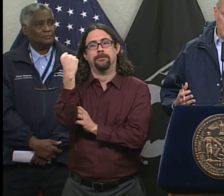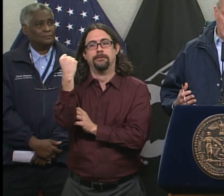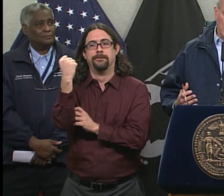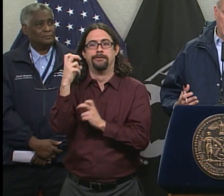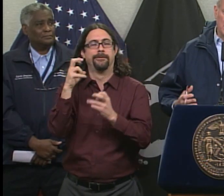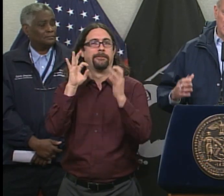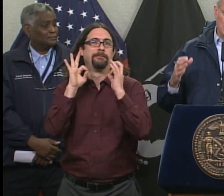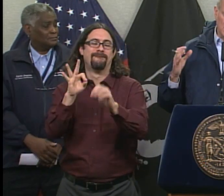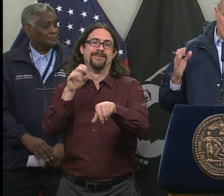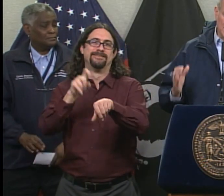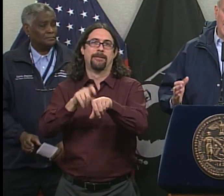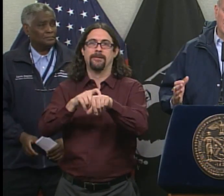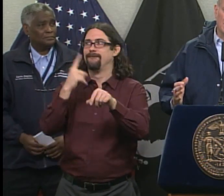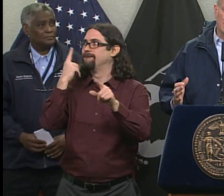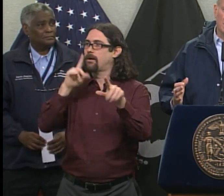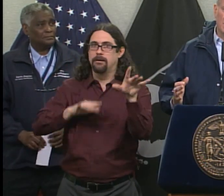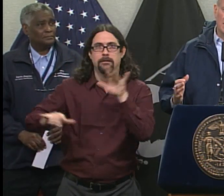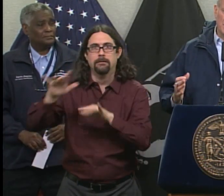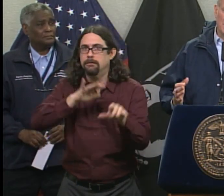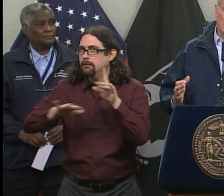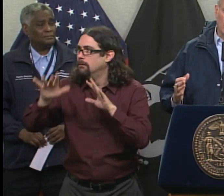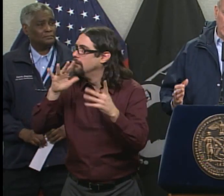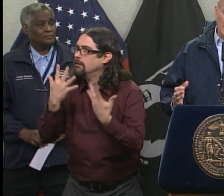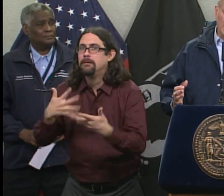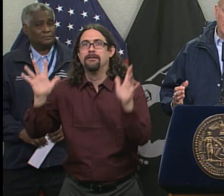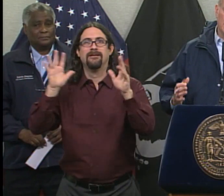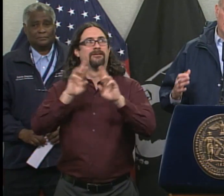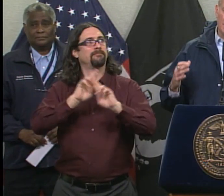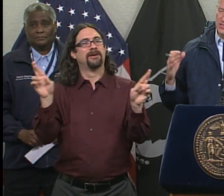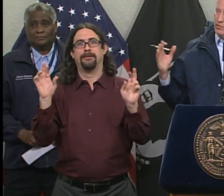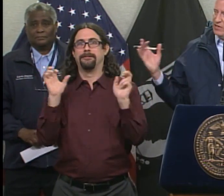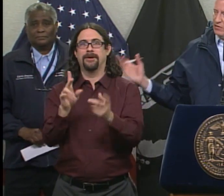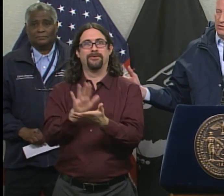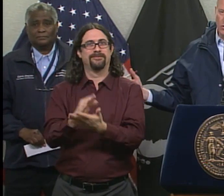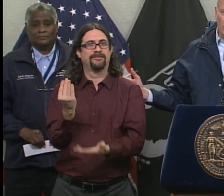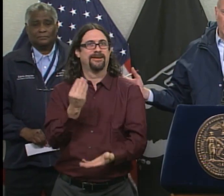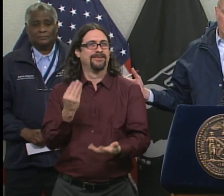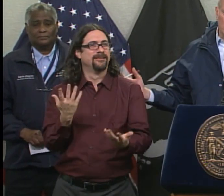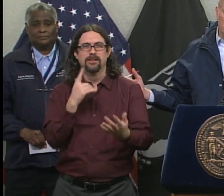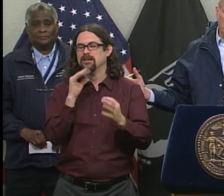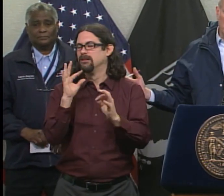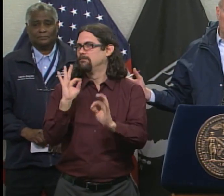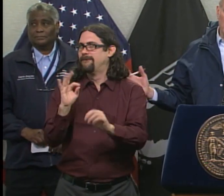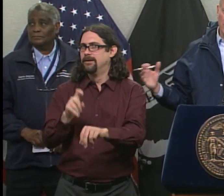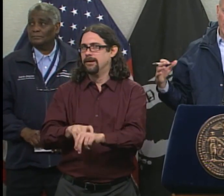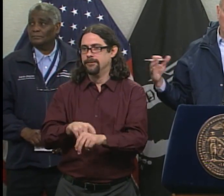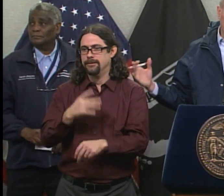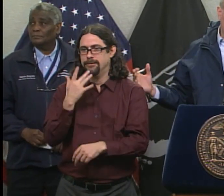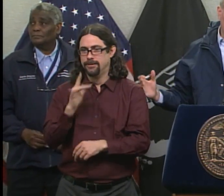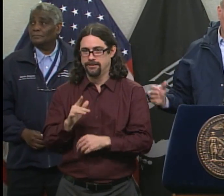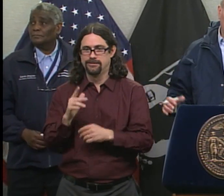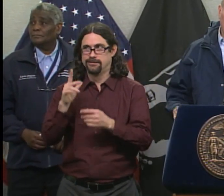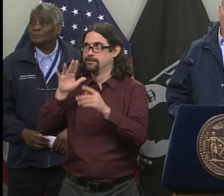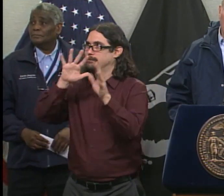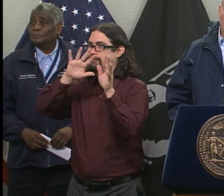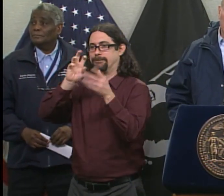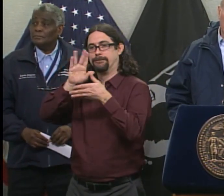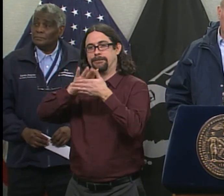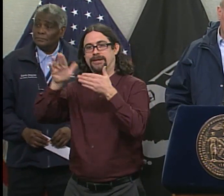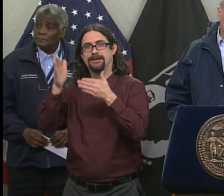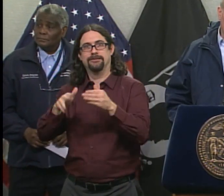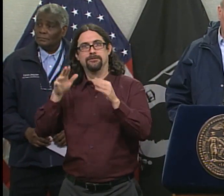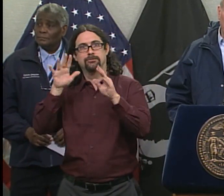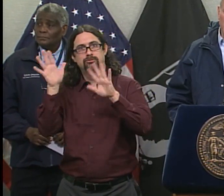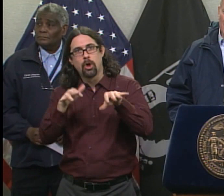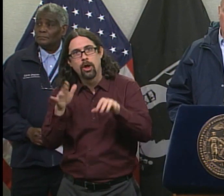to respond because it was exactly at the beginning of the weekend. It let us put out all of our equipment the right way without people